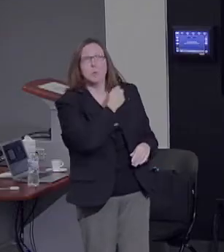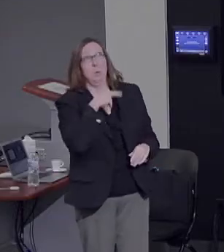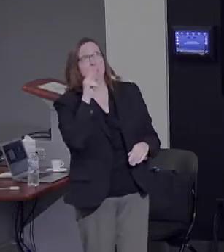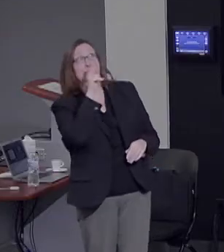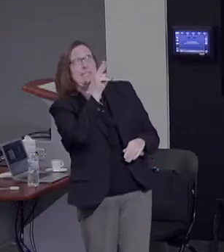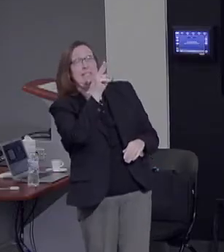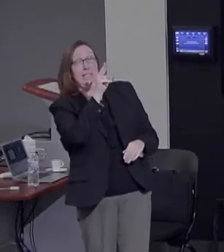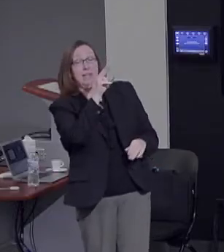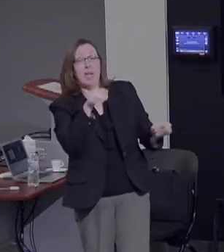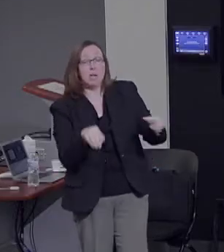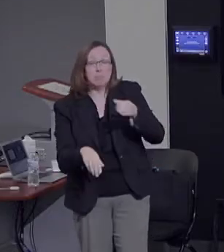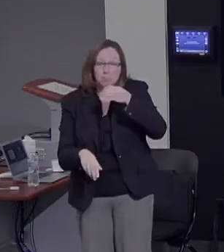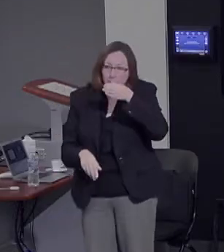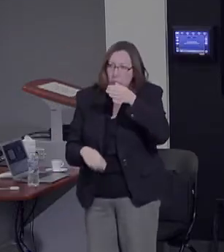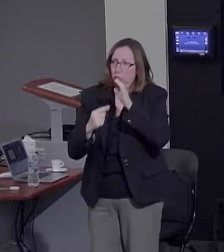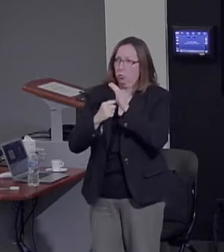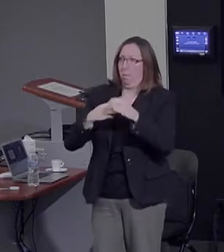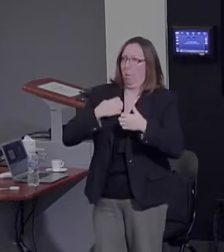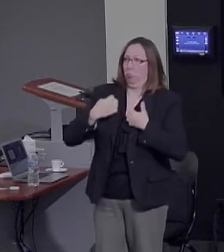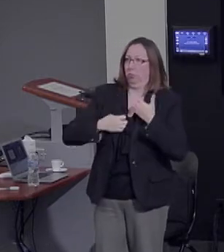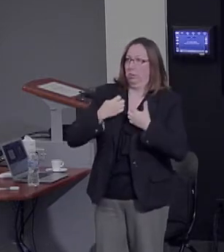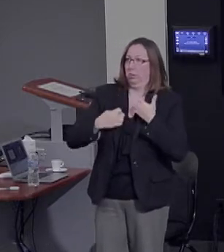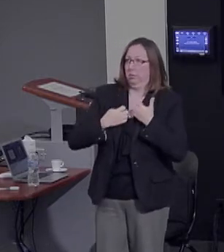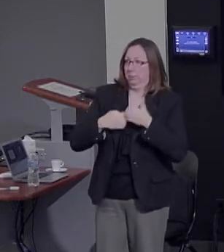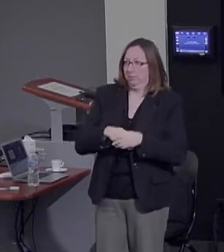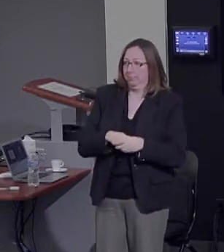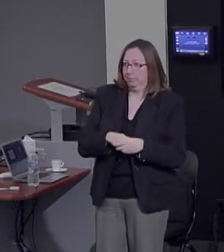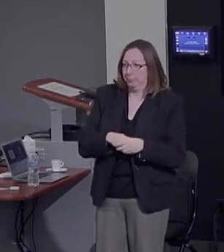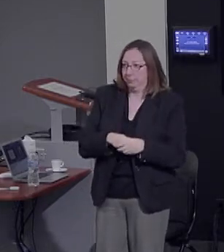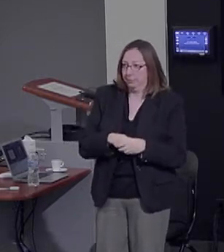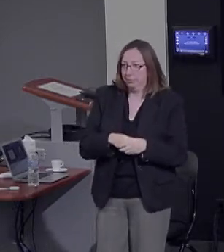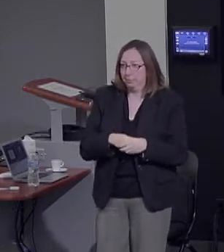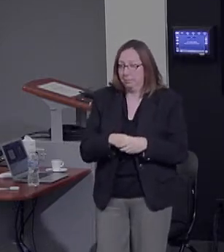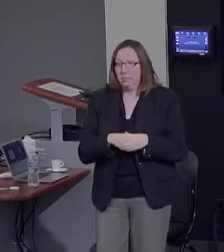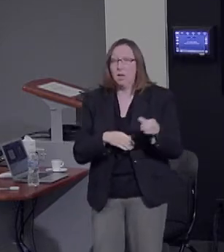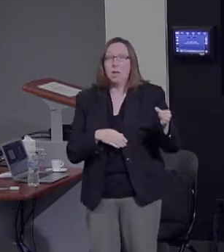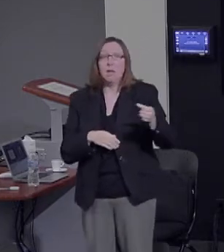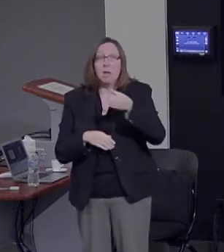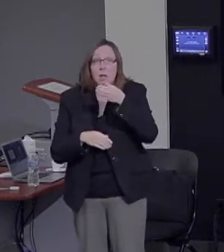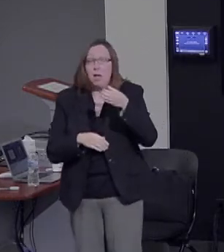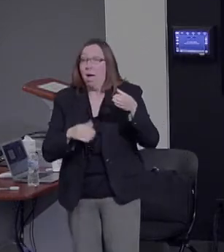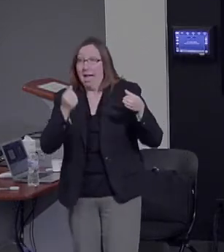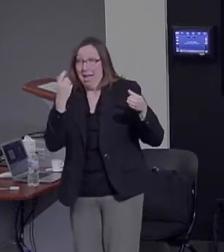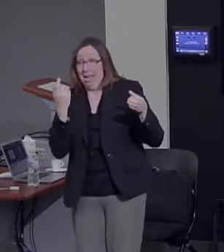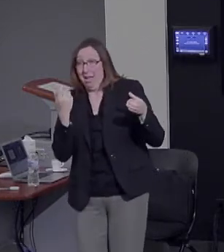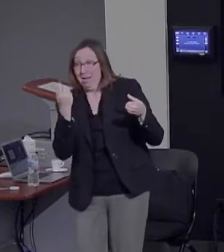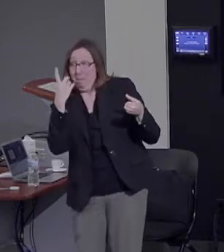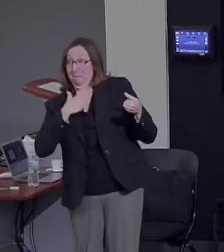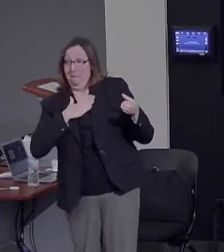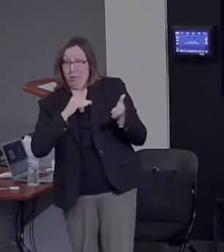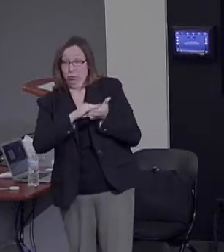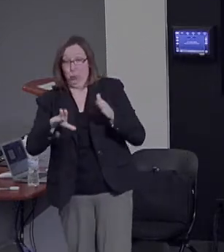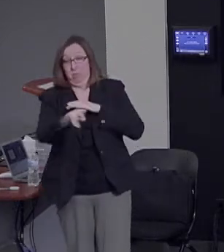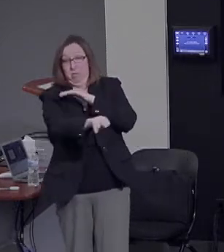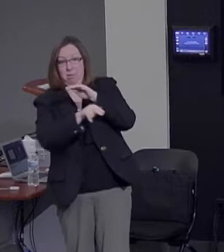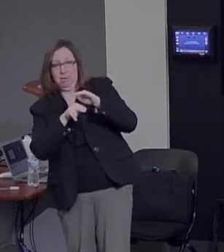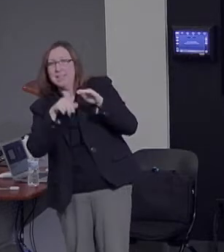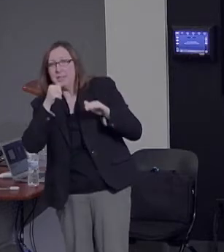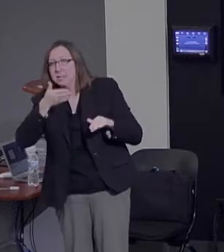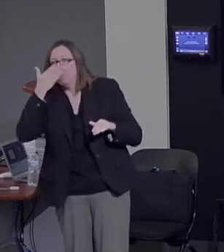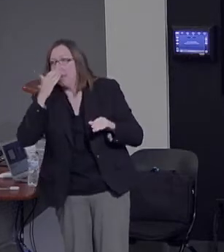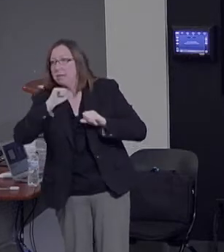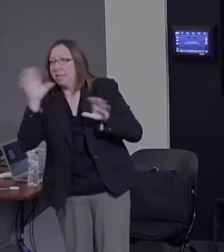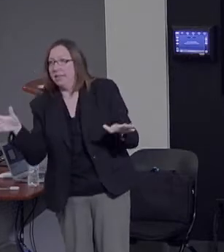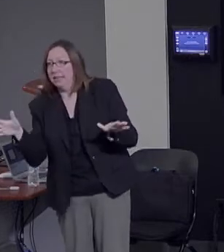Remember, this guy on the left is not a disgusting gas. He expressed disgust, but he's not disgusting. So, normal